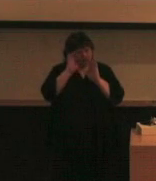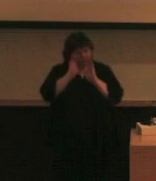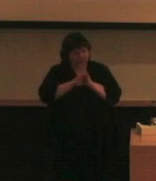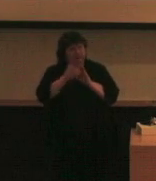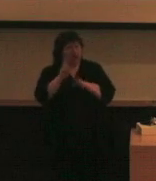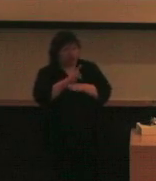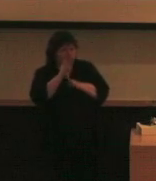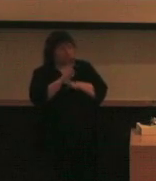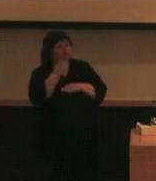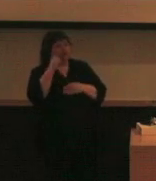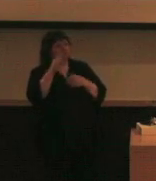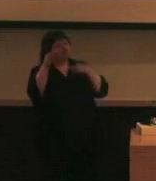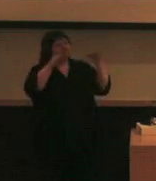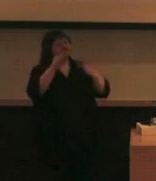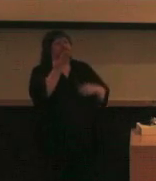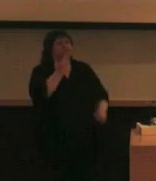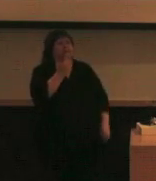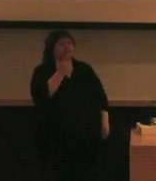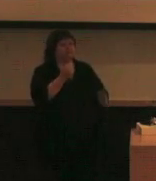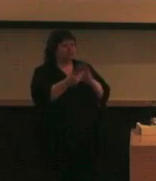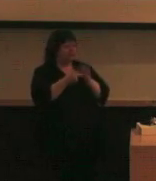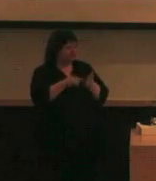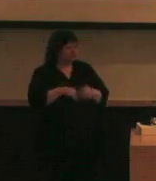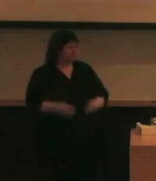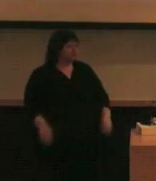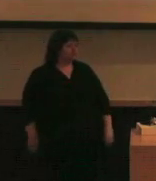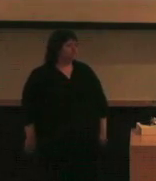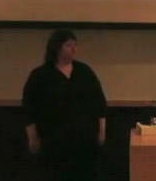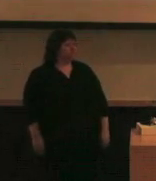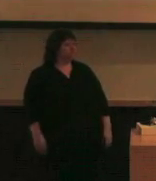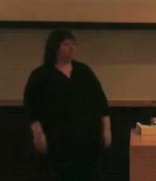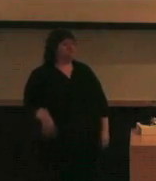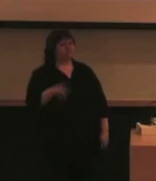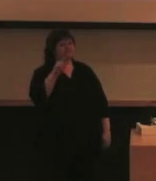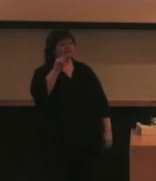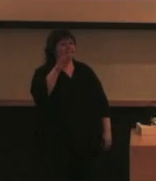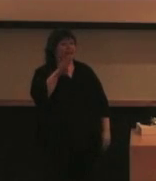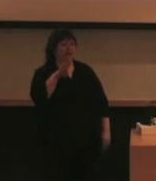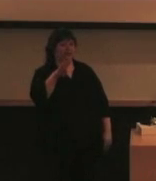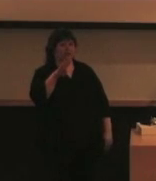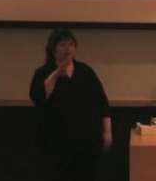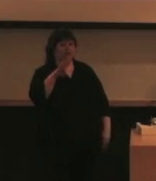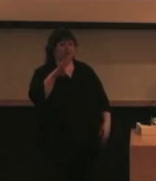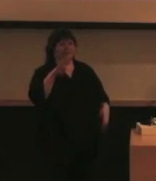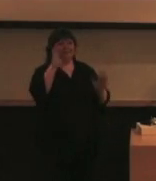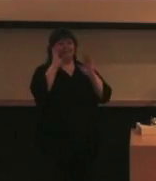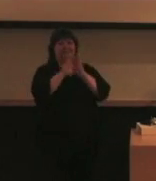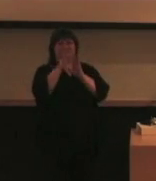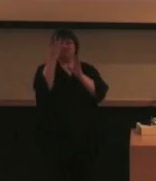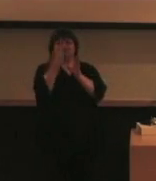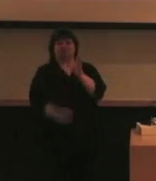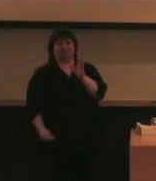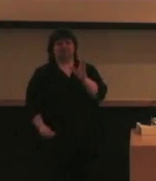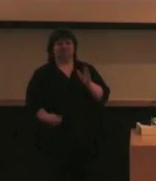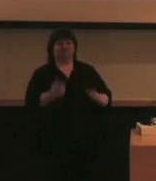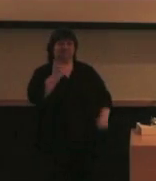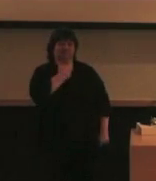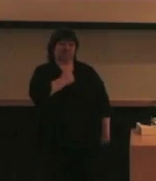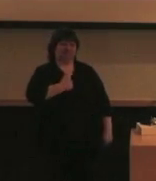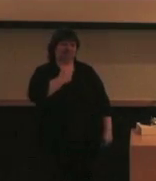use with our patients about that. There are some pictures here. Tuberculosis, which is missing.